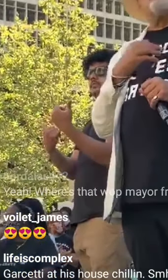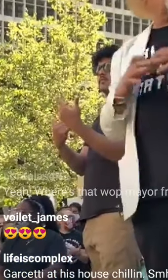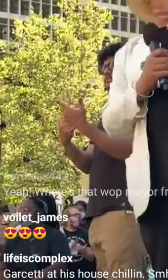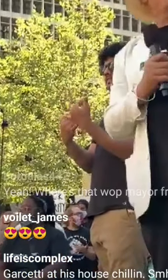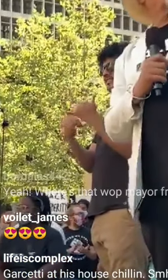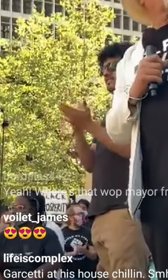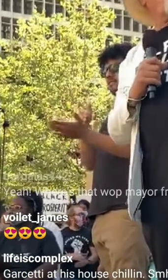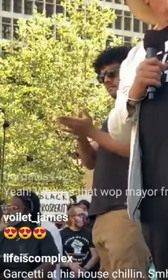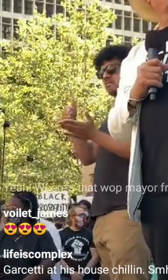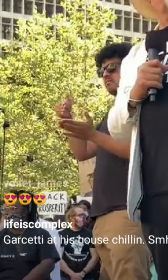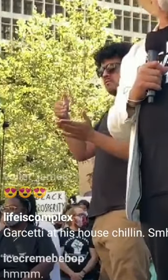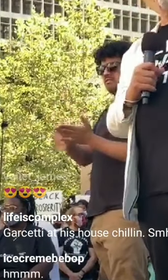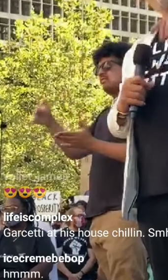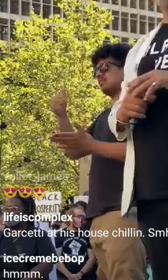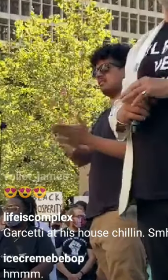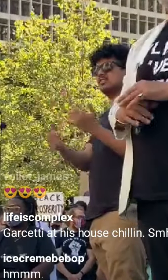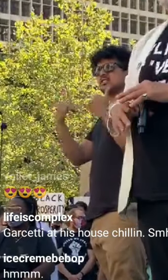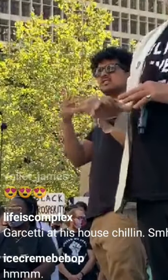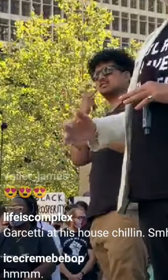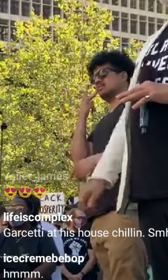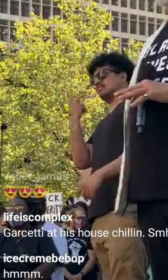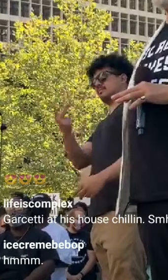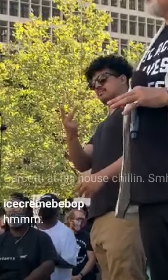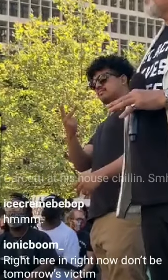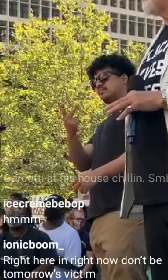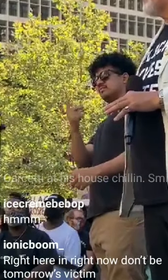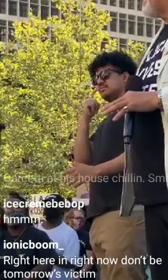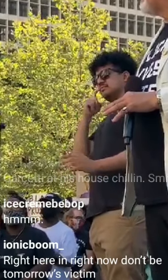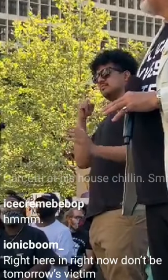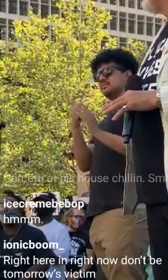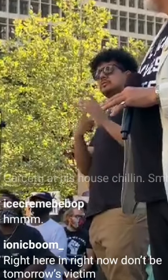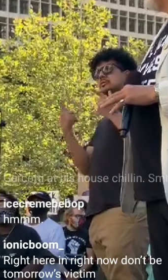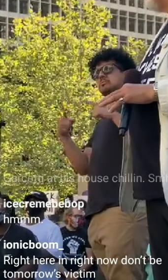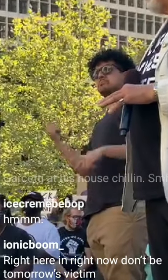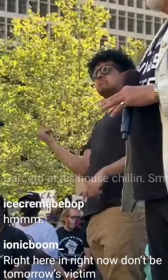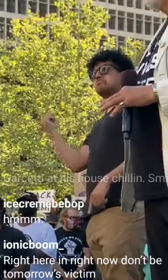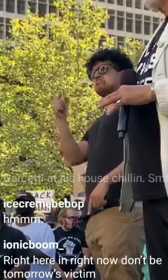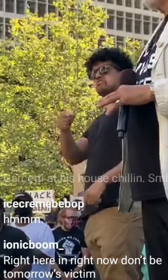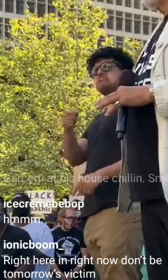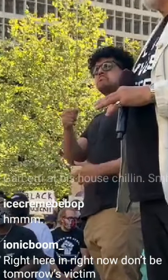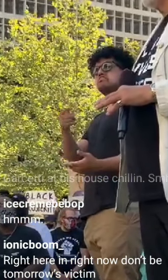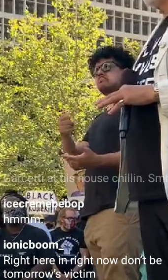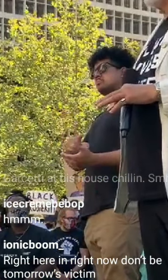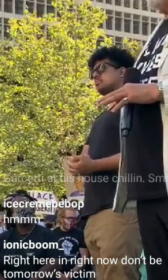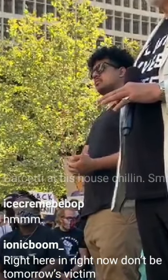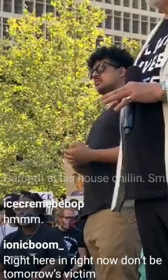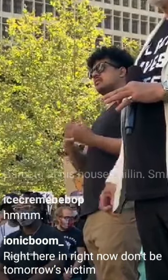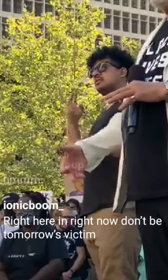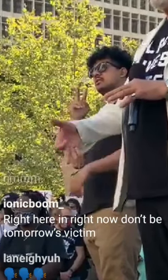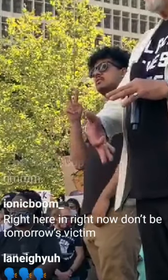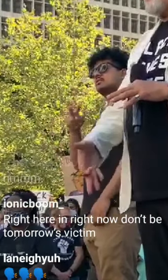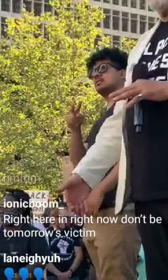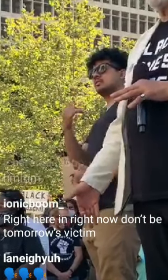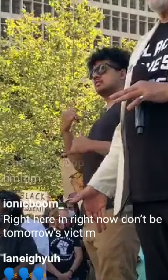Too often we look across the water to see what's going over there. And in looking over there, we